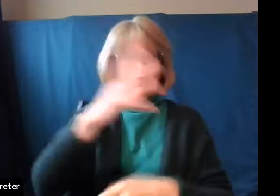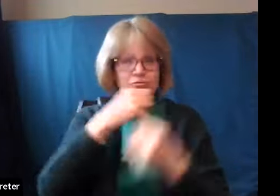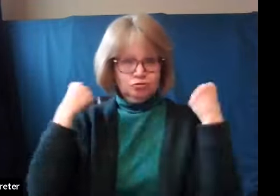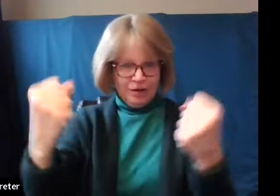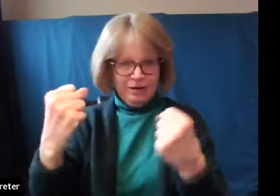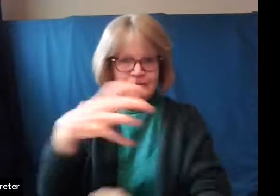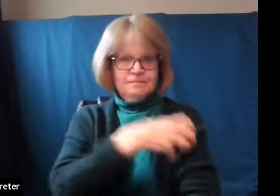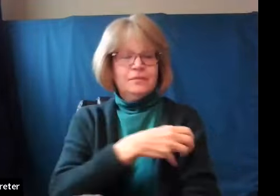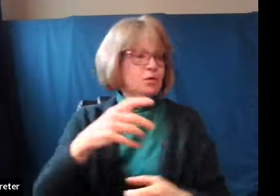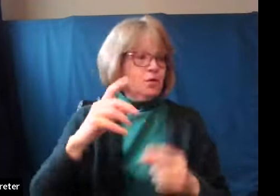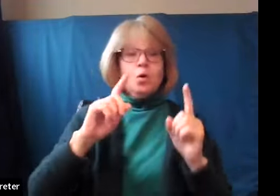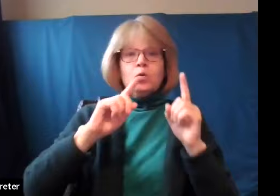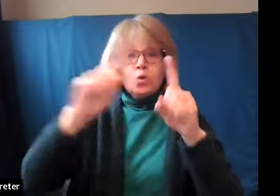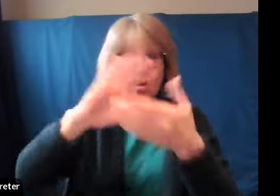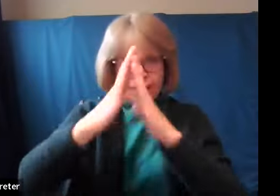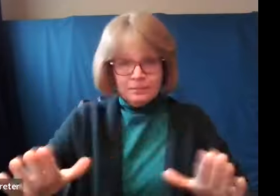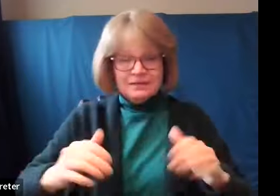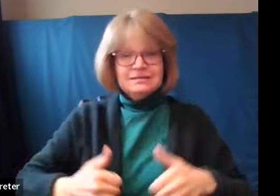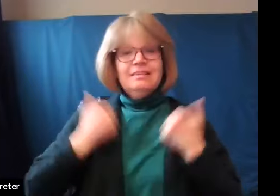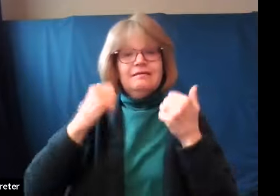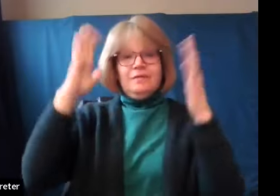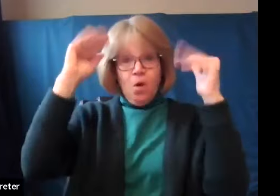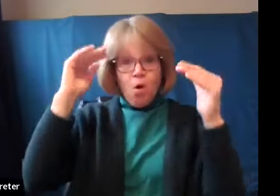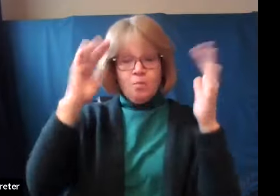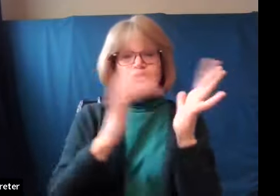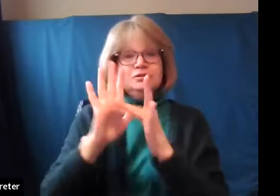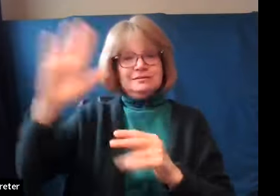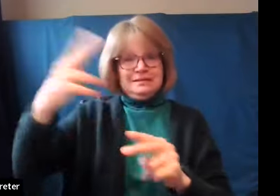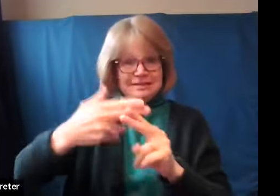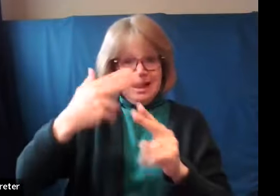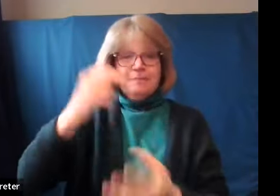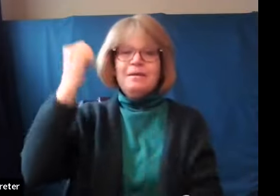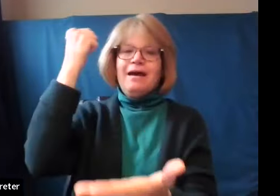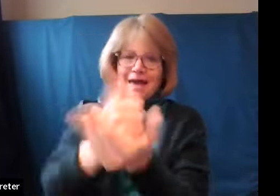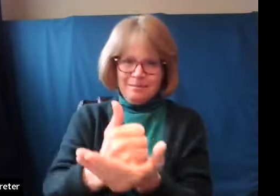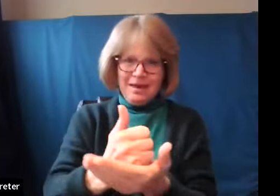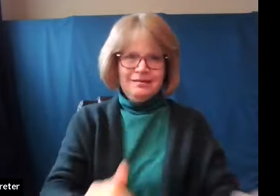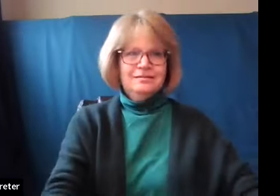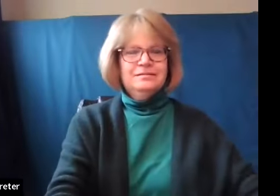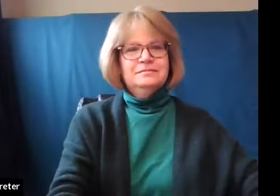May you go in peace and live in hope in Jesus' name. Amen.